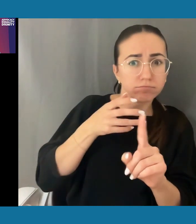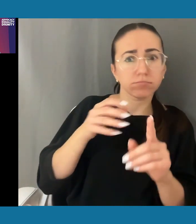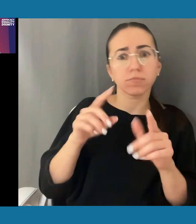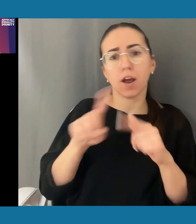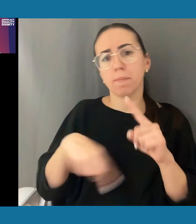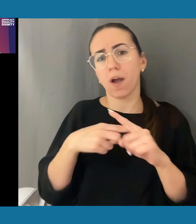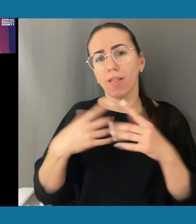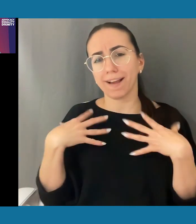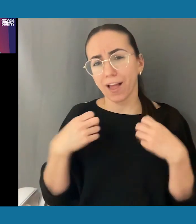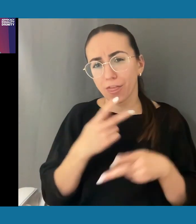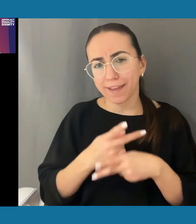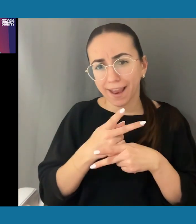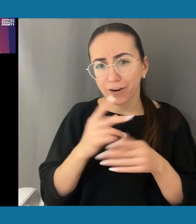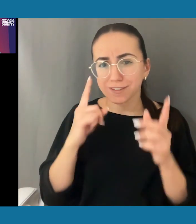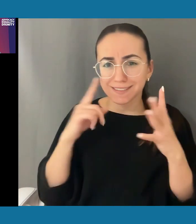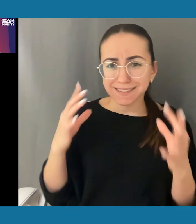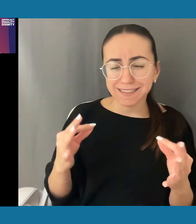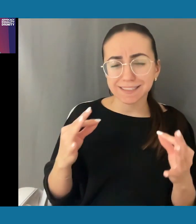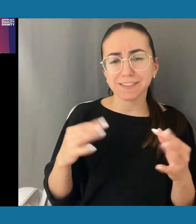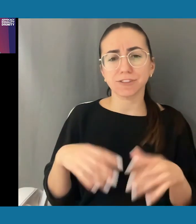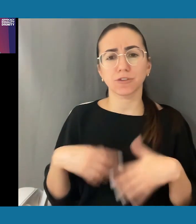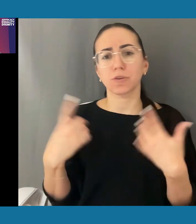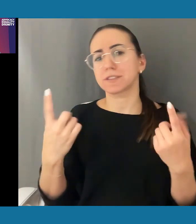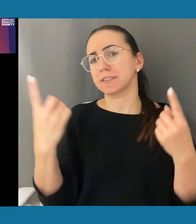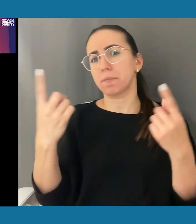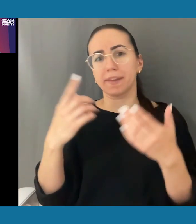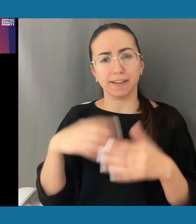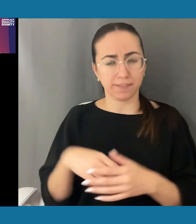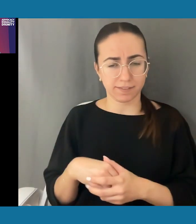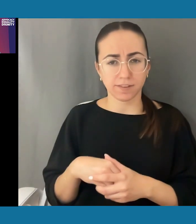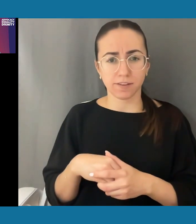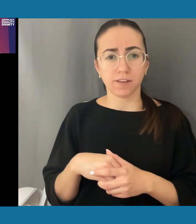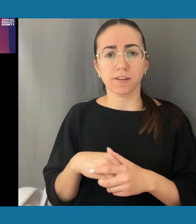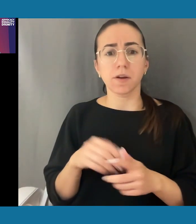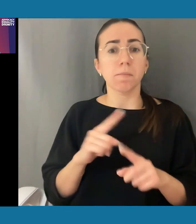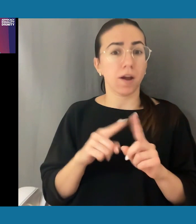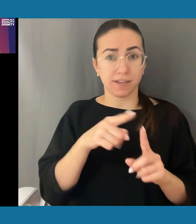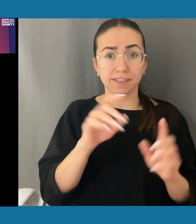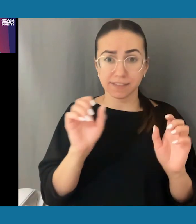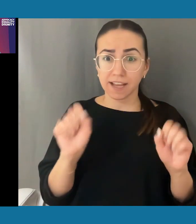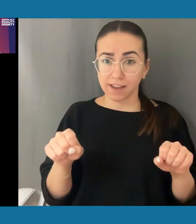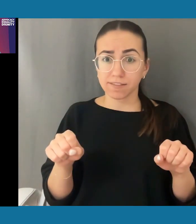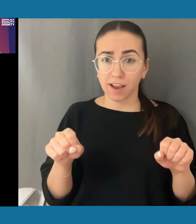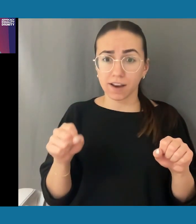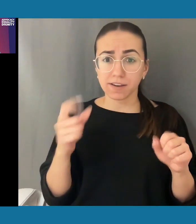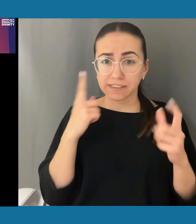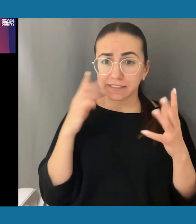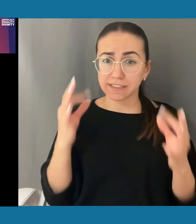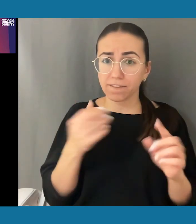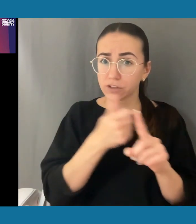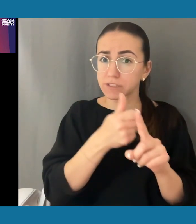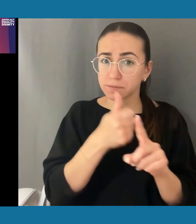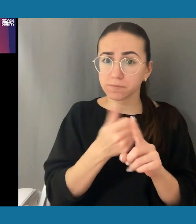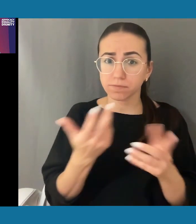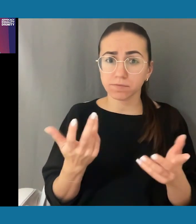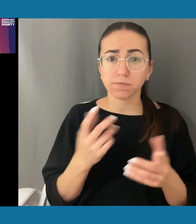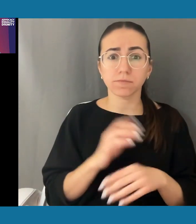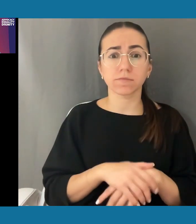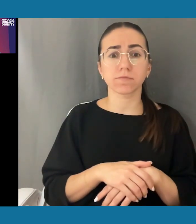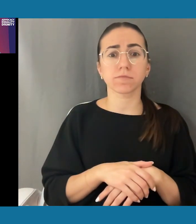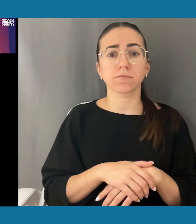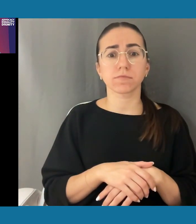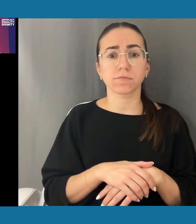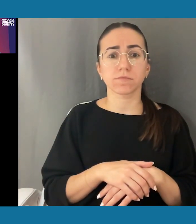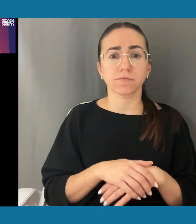that. But he is able to make decisions. You know, he was able to decide, well, I don't want to live in this group home. You know, he is a